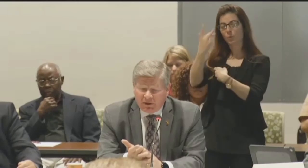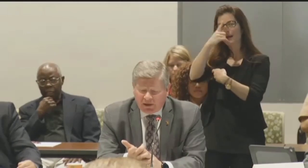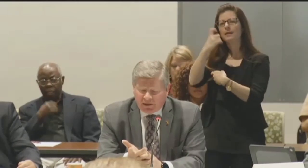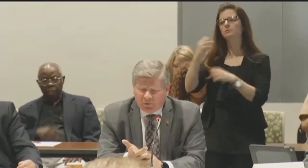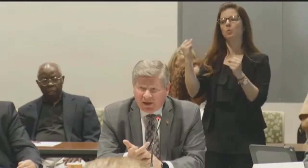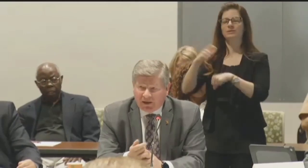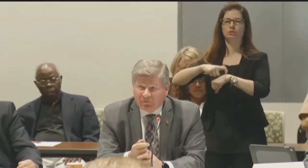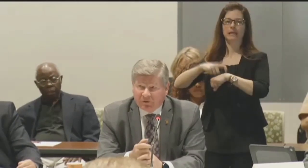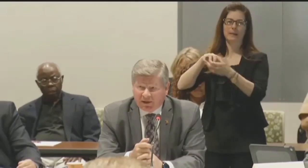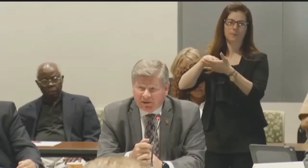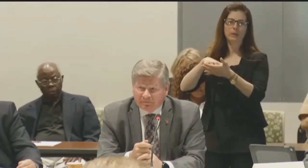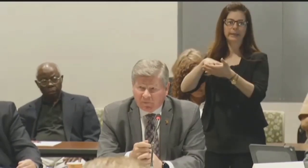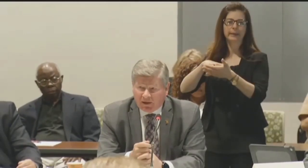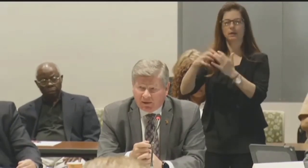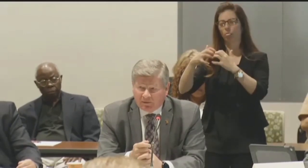wintertime.